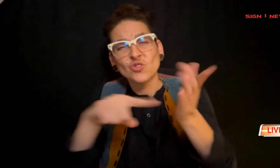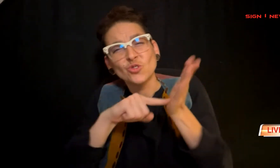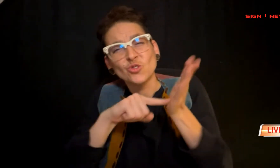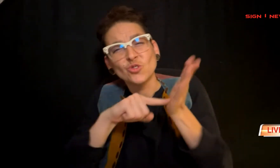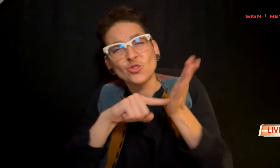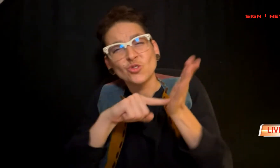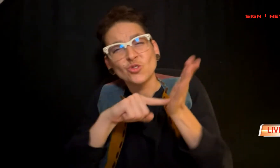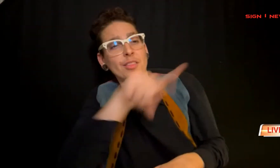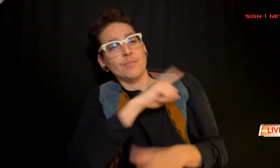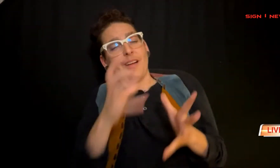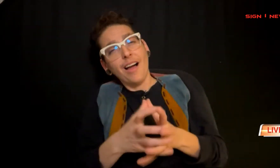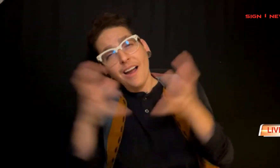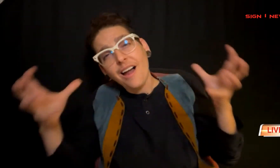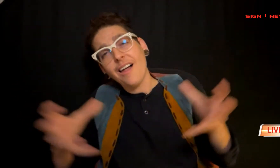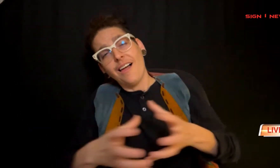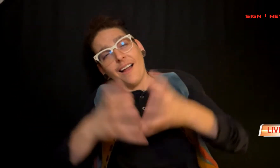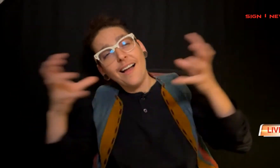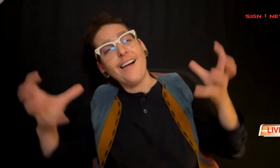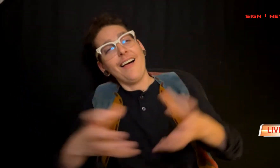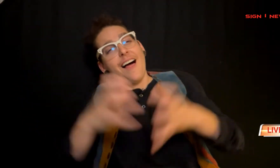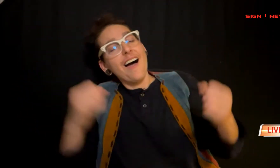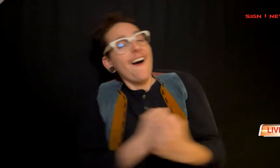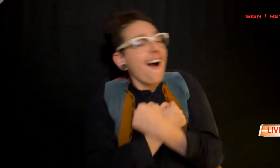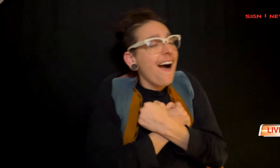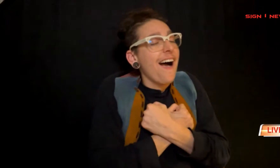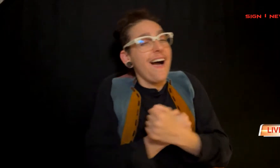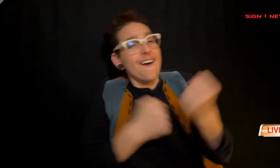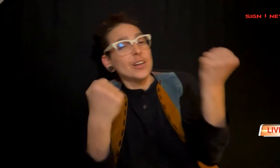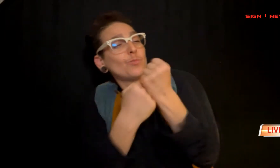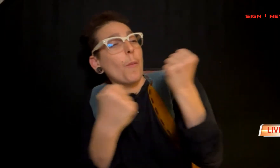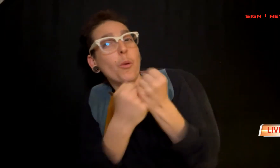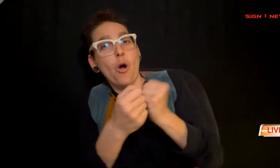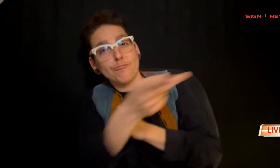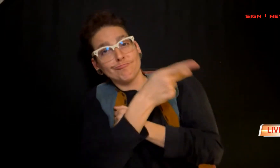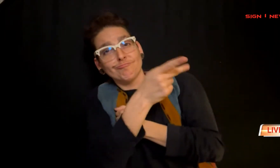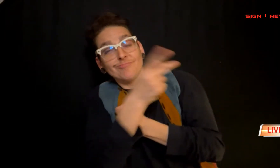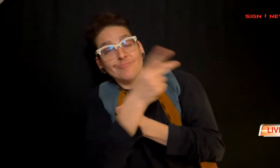So please make sure you show them a lot of love and support.